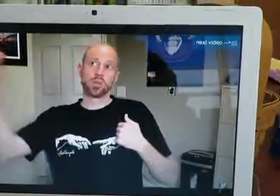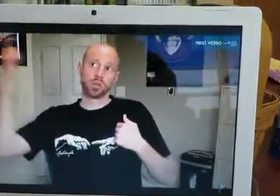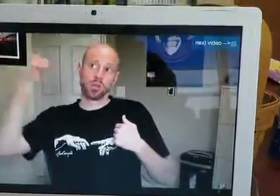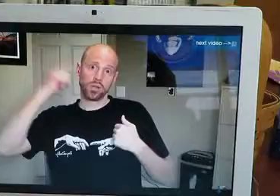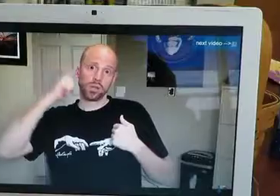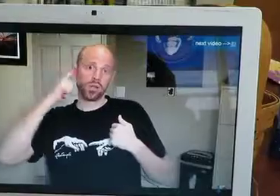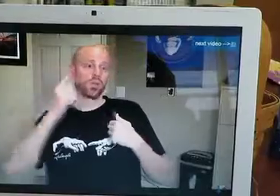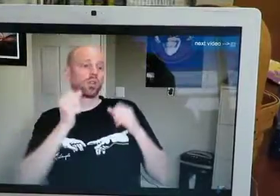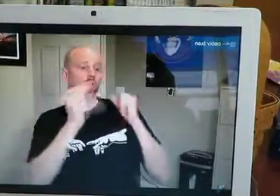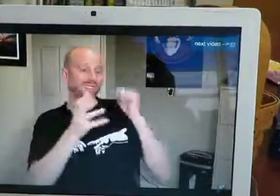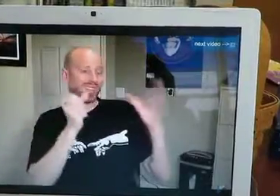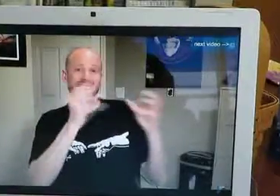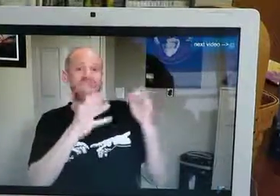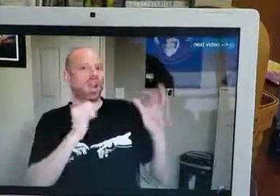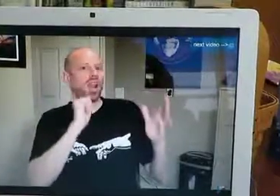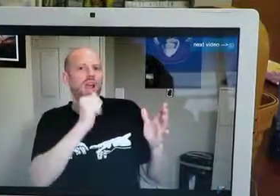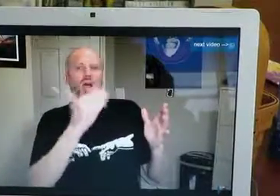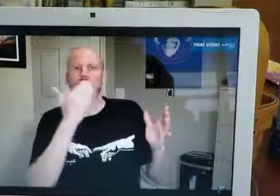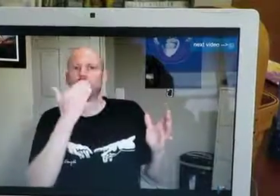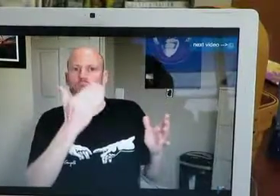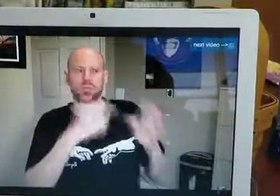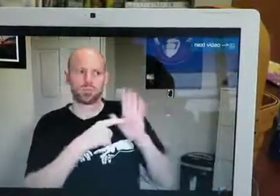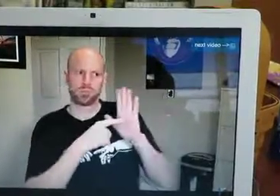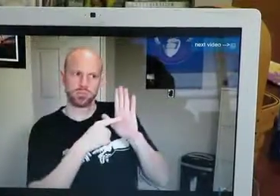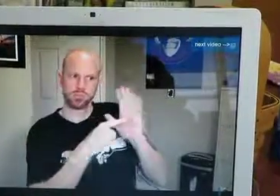If I'm the interpreter, I'm hearing something and signing,